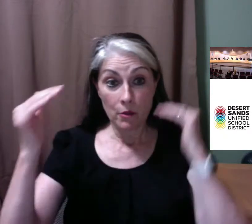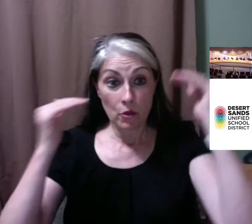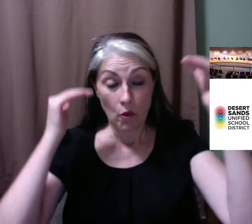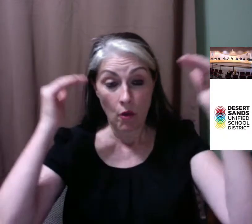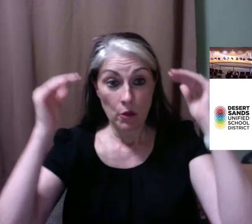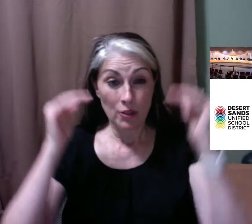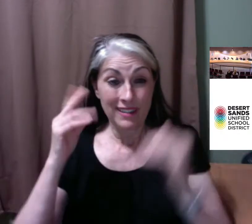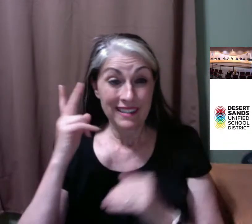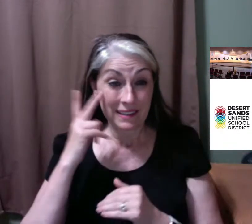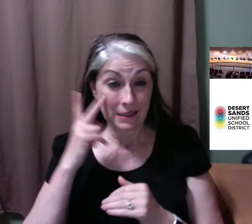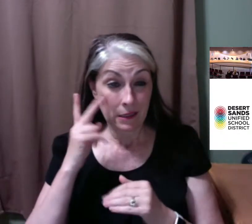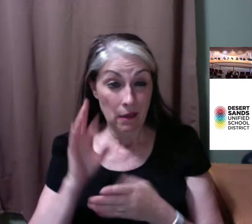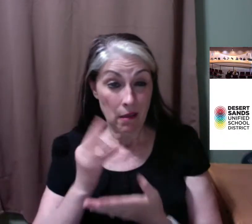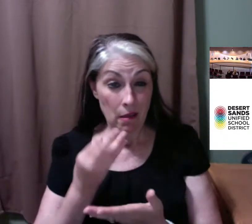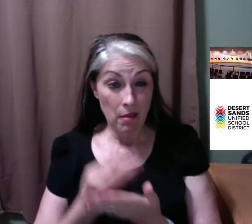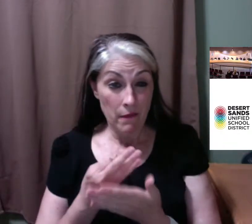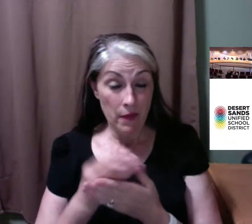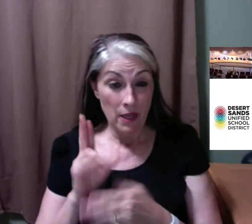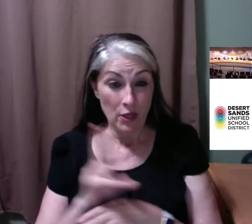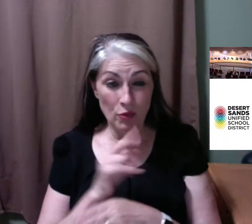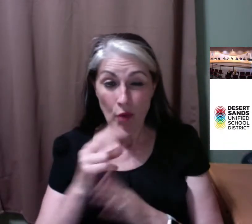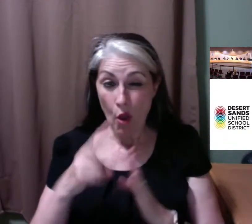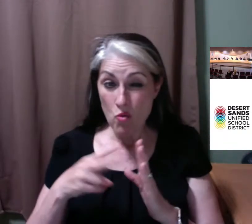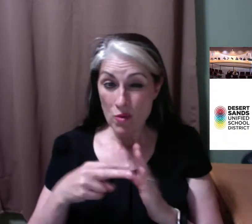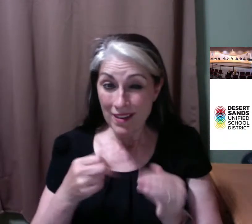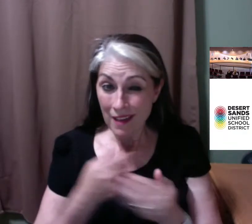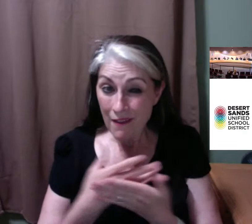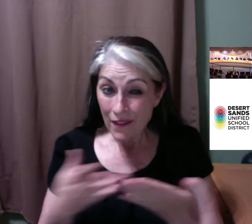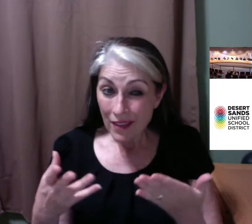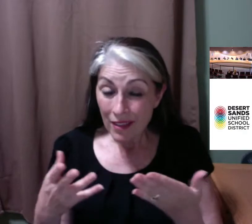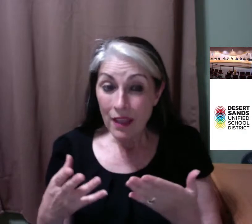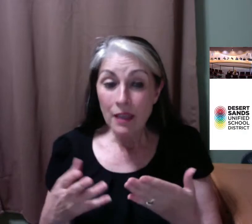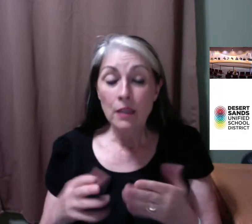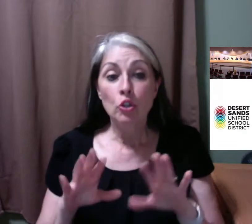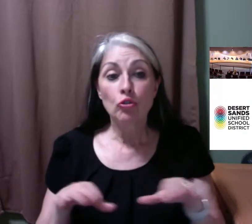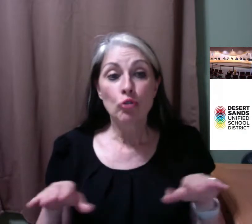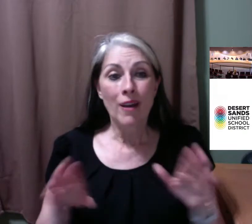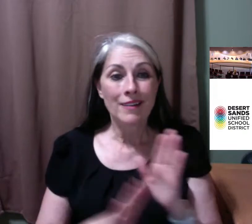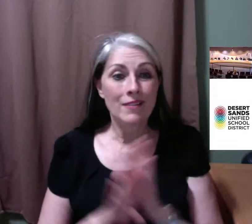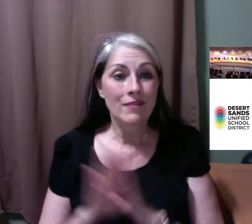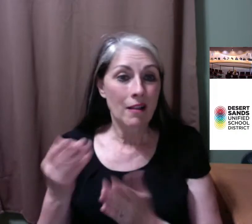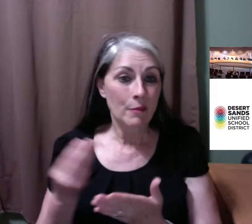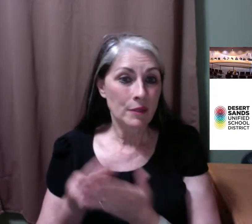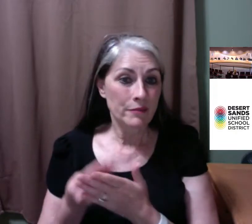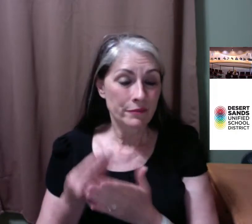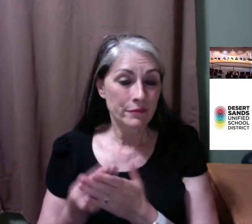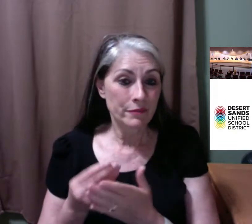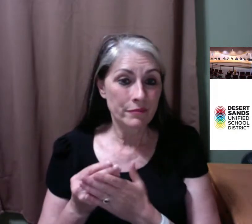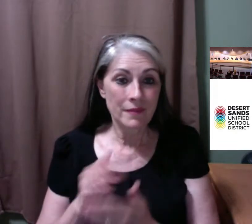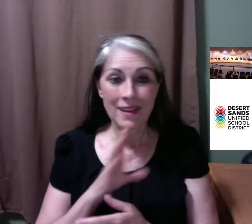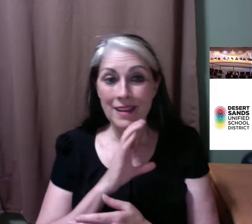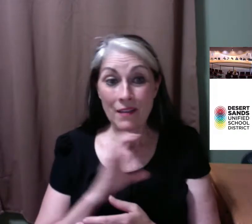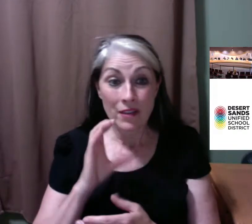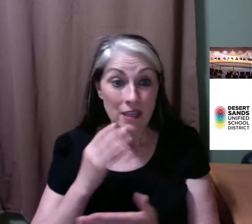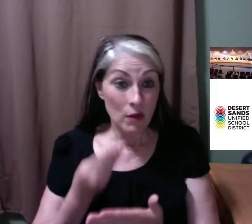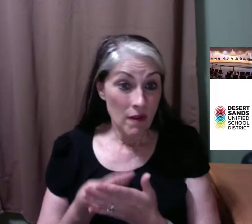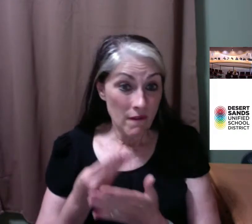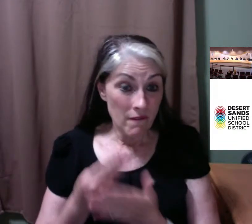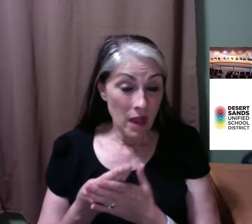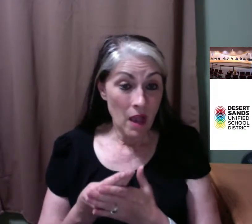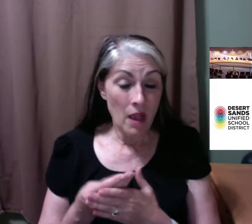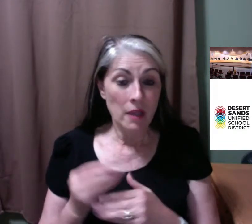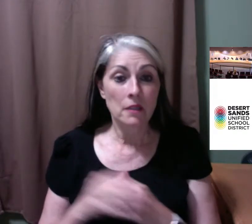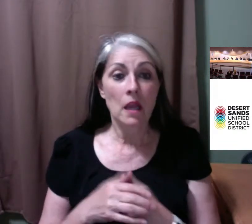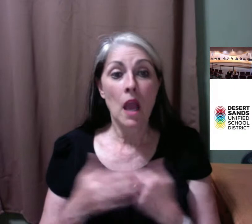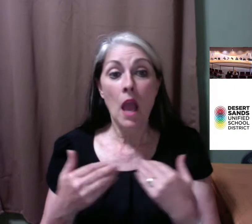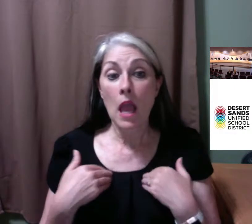fund uses there. I probably won't read everything to you. We have our child development fund, our cafeteria fund, which